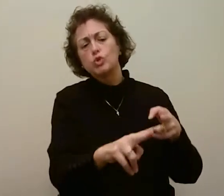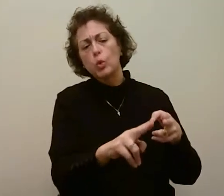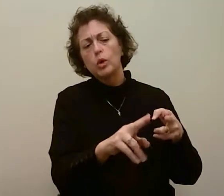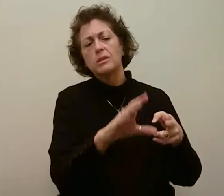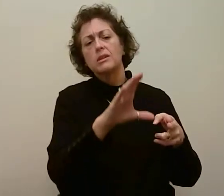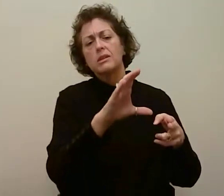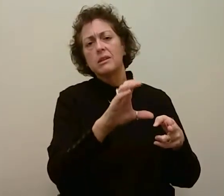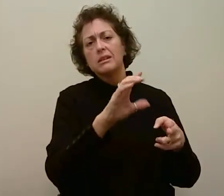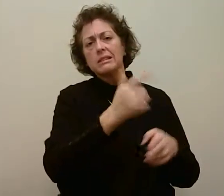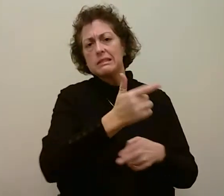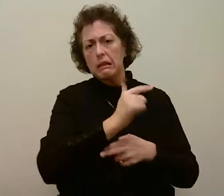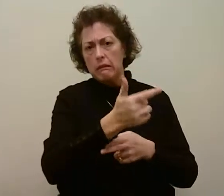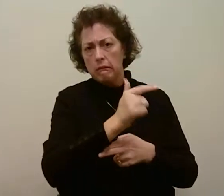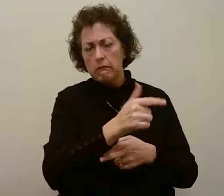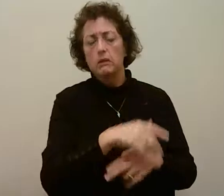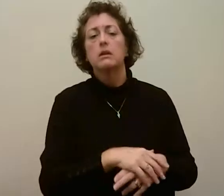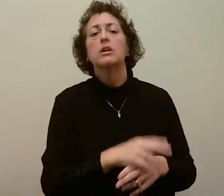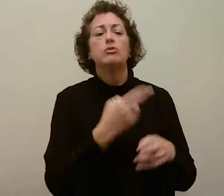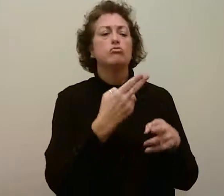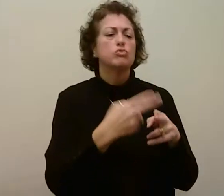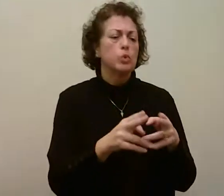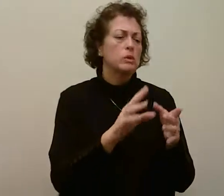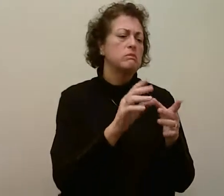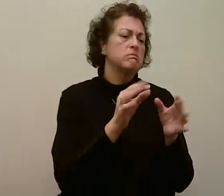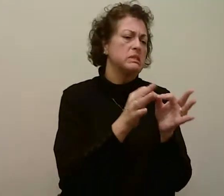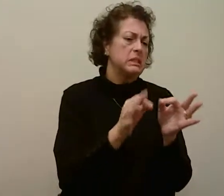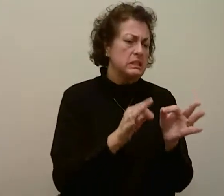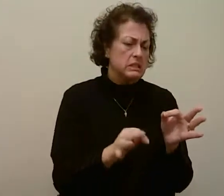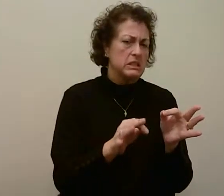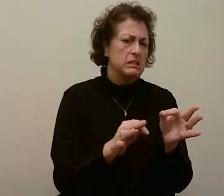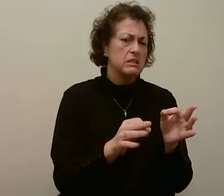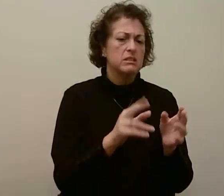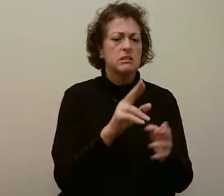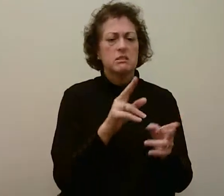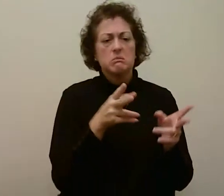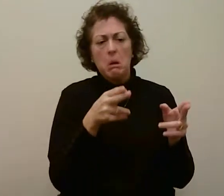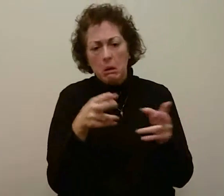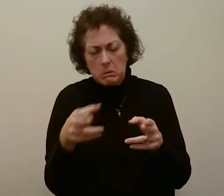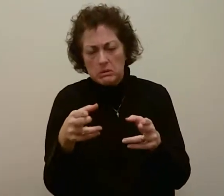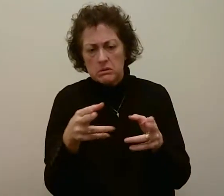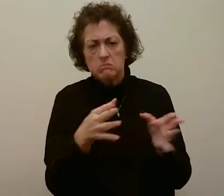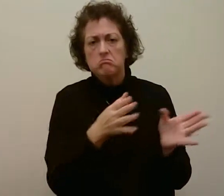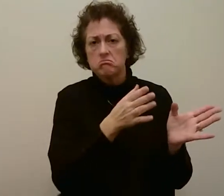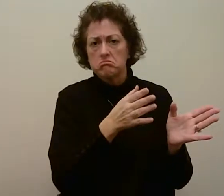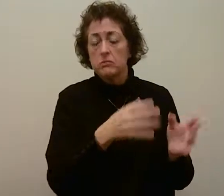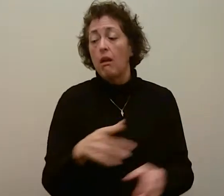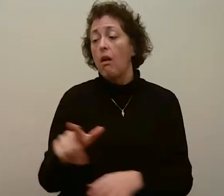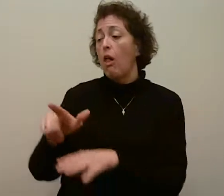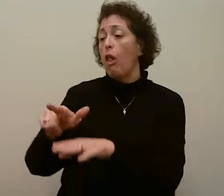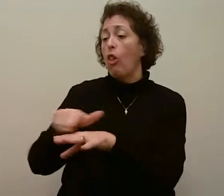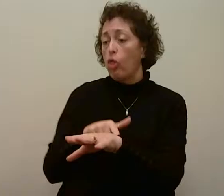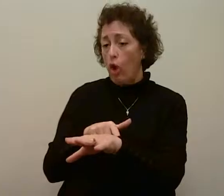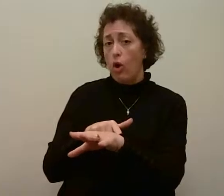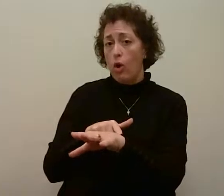or chunks of information. Then there's also long consecutive, which would be, lengthy chunks